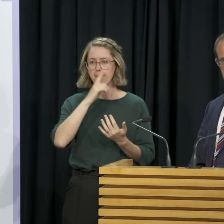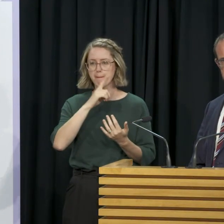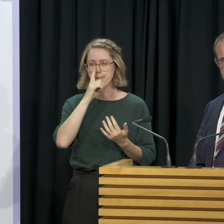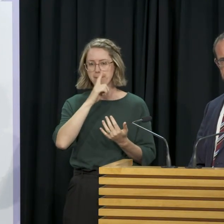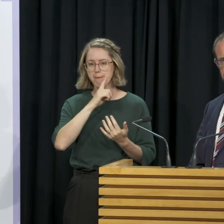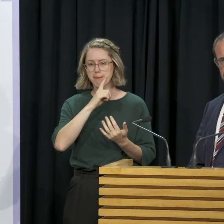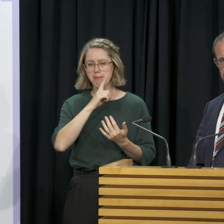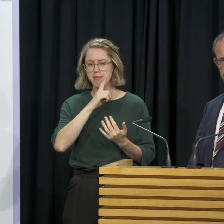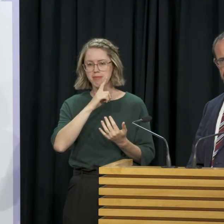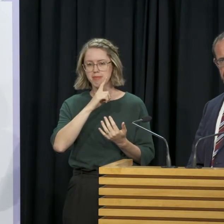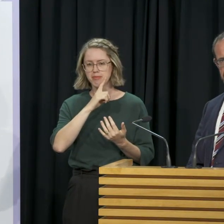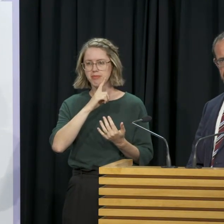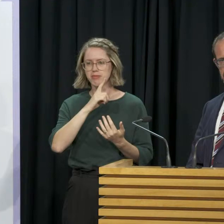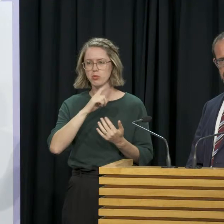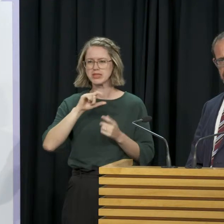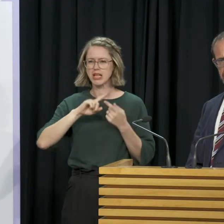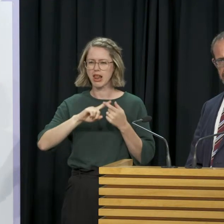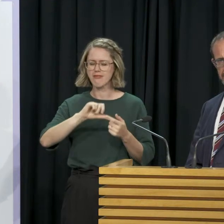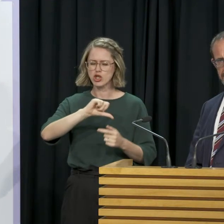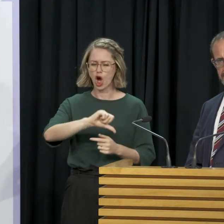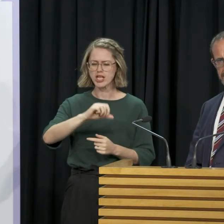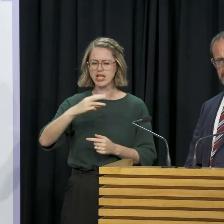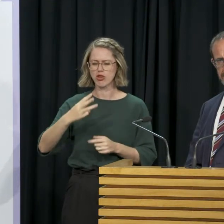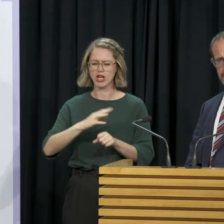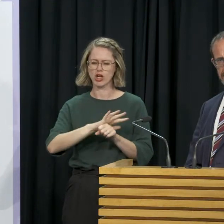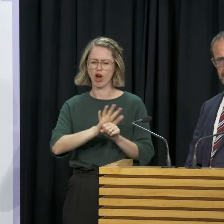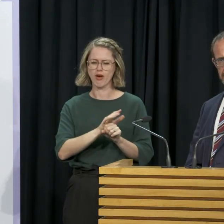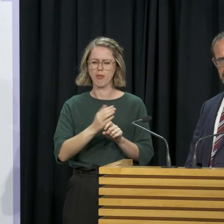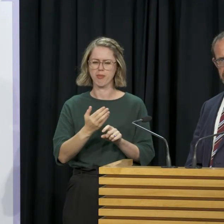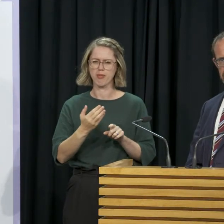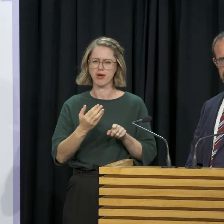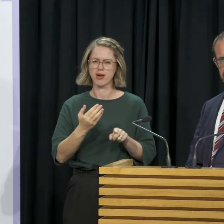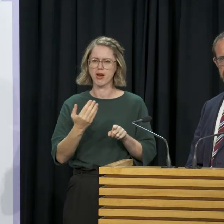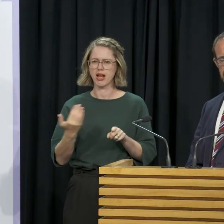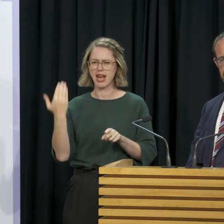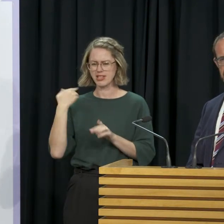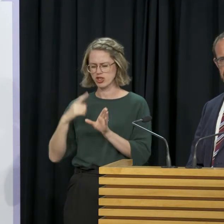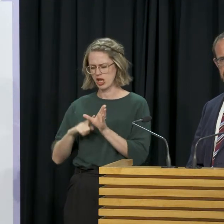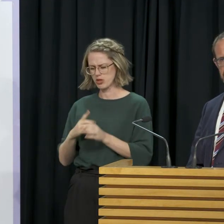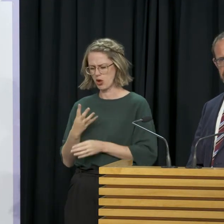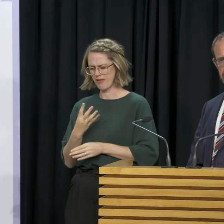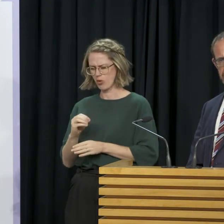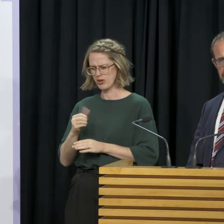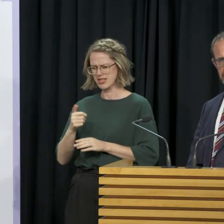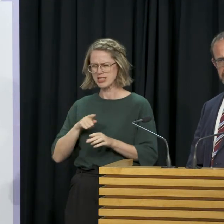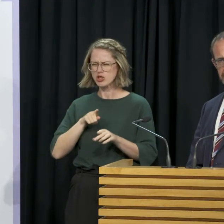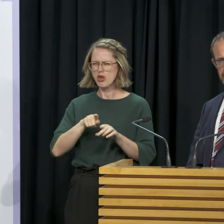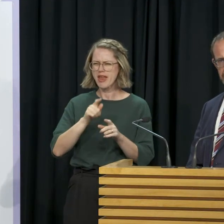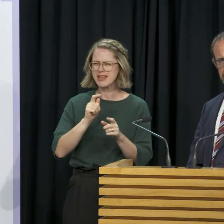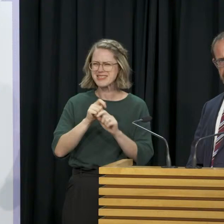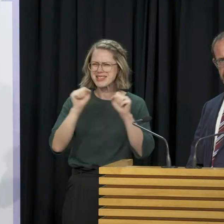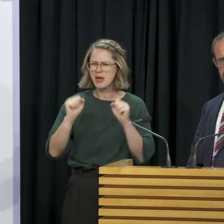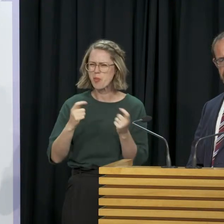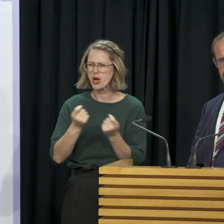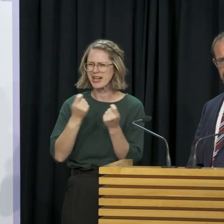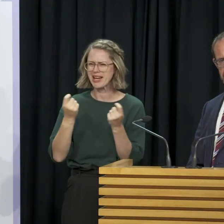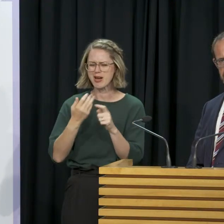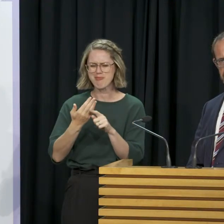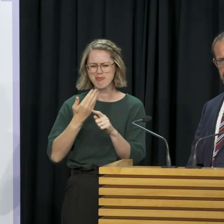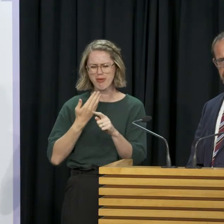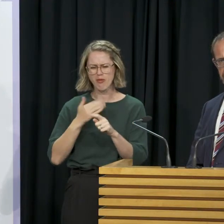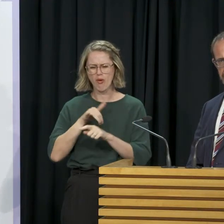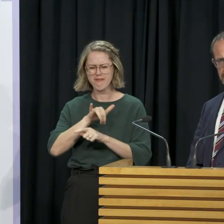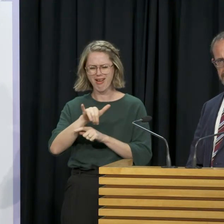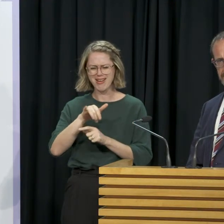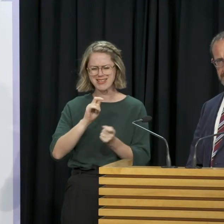We're up to 93 active cases now, up from about an average of 40 to 60 last year. Has that system been working the way that